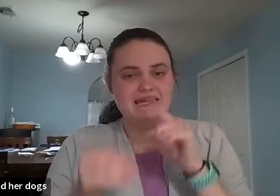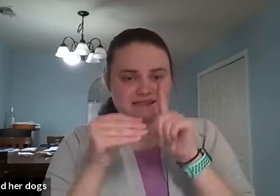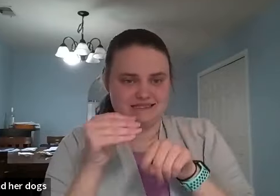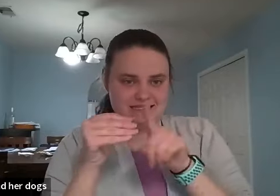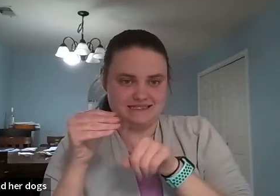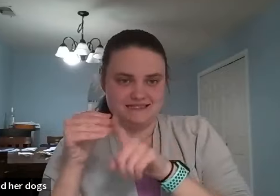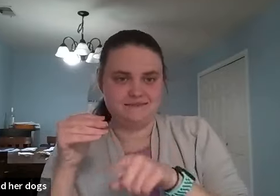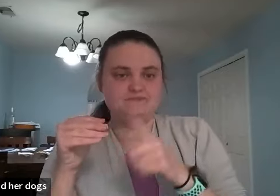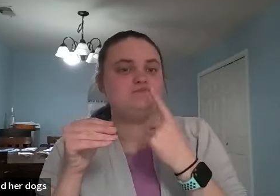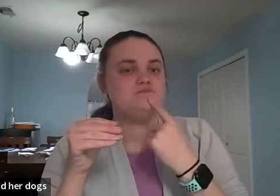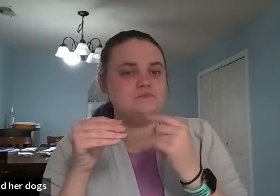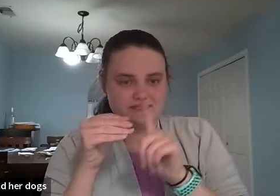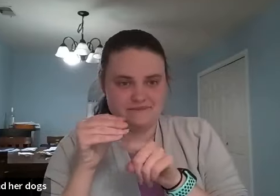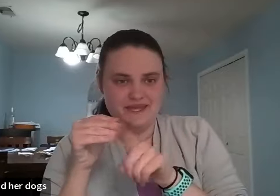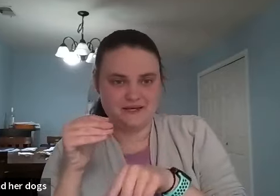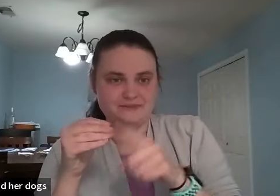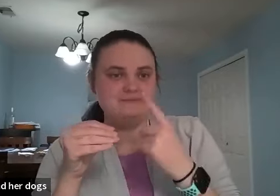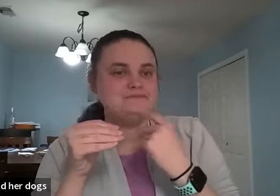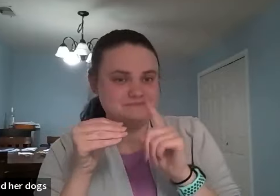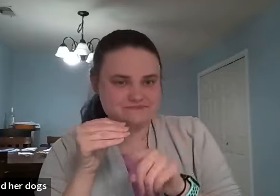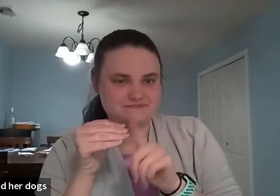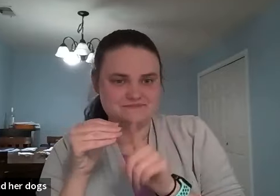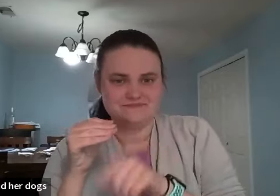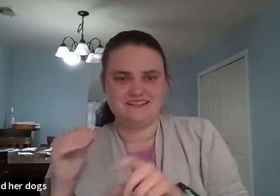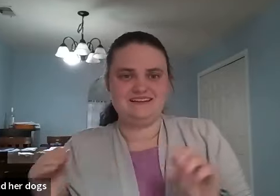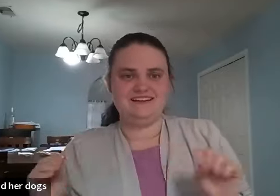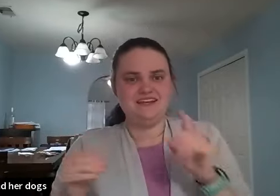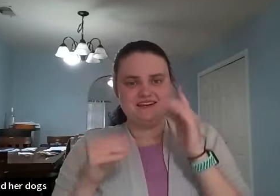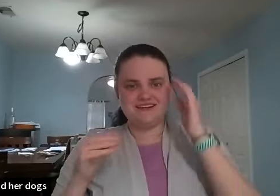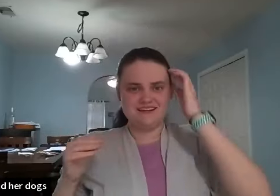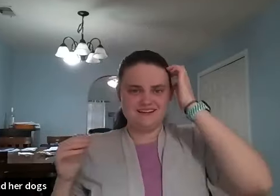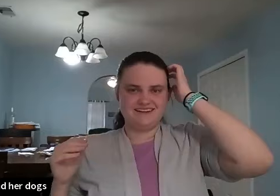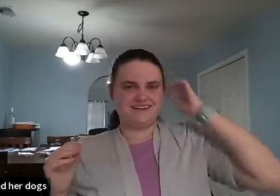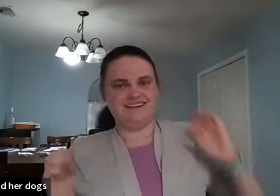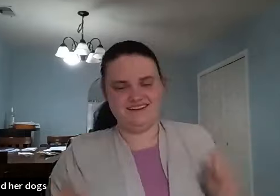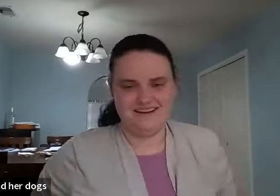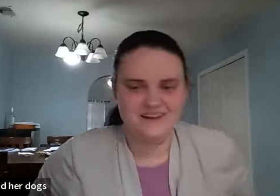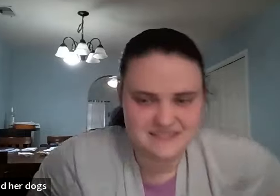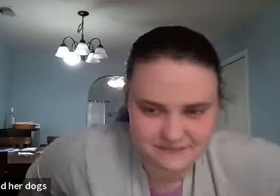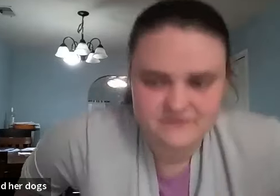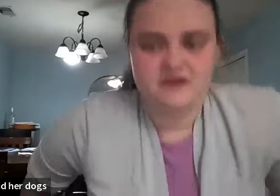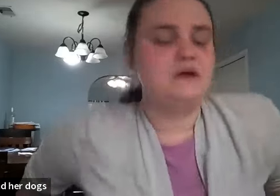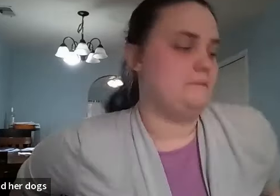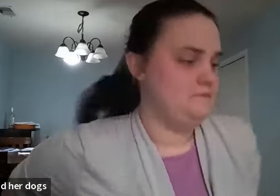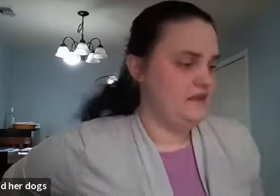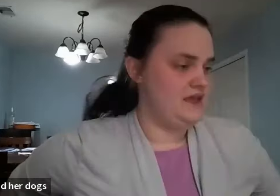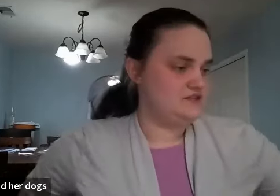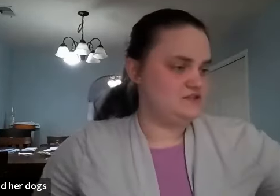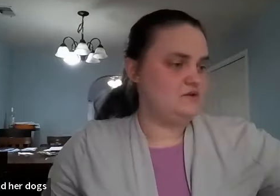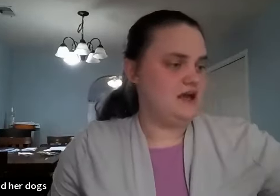Bread slices, tomato. All right, good. All right, awesome. Okay, so now